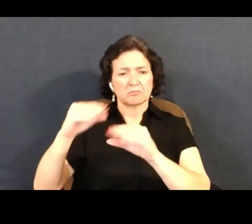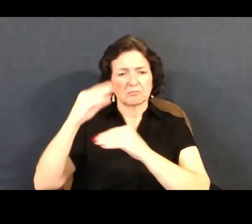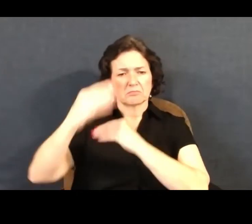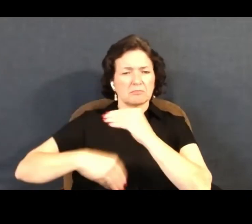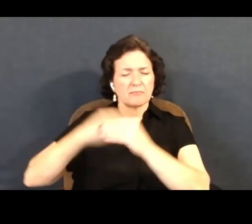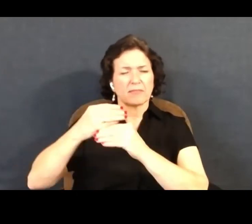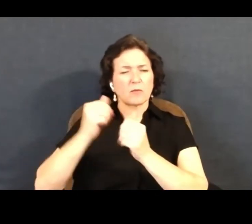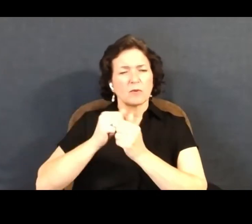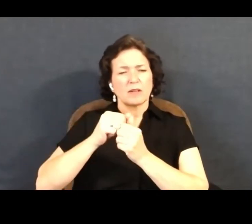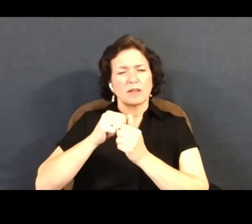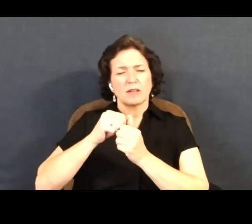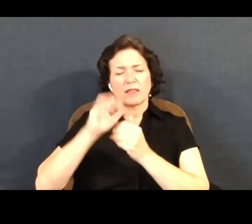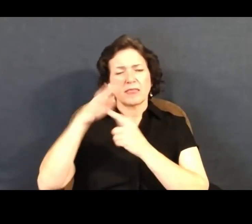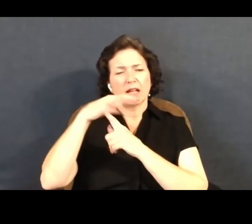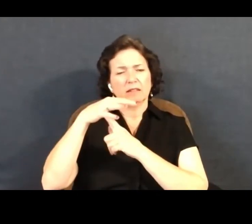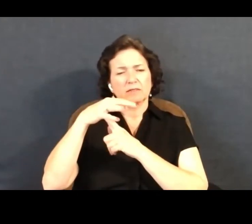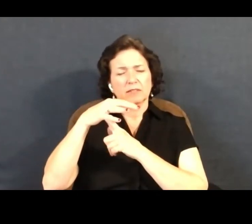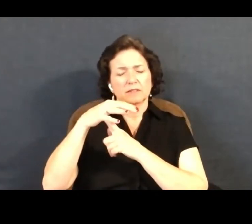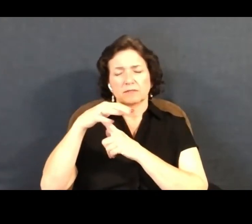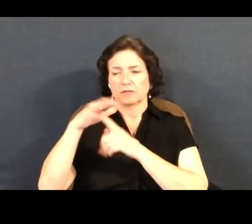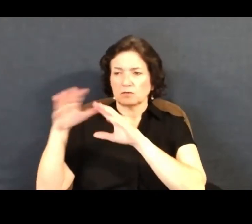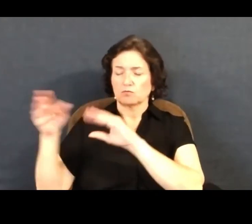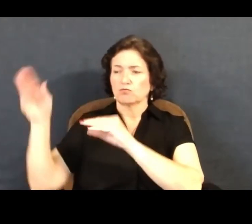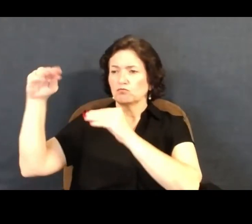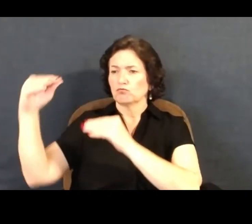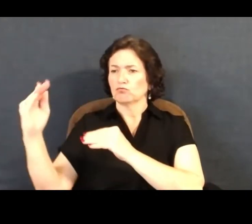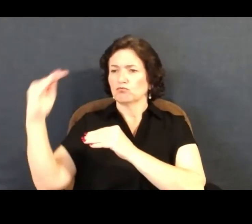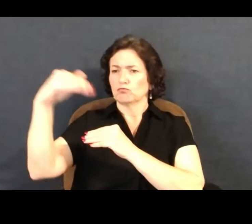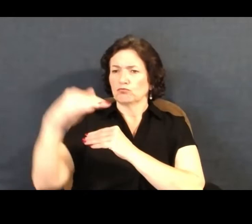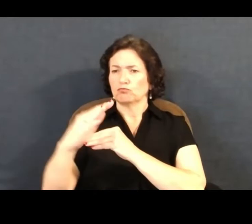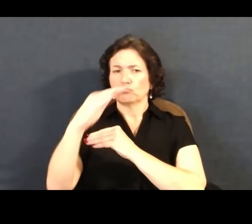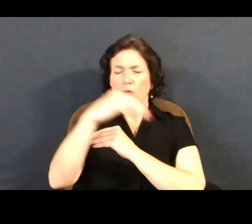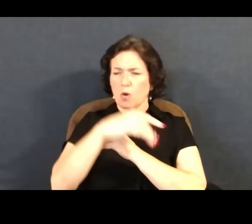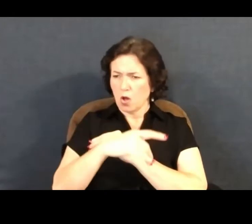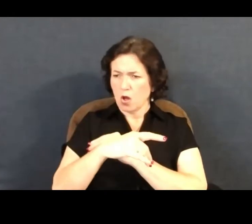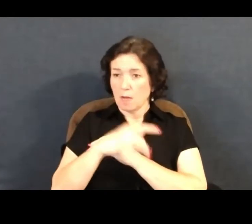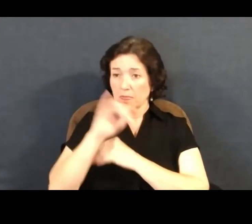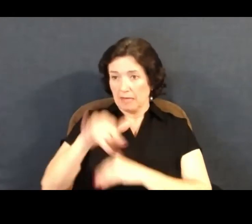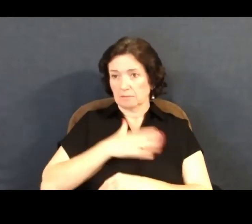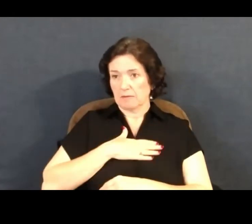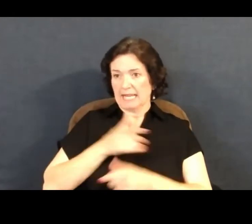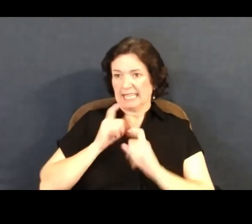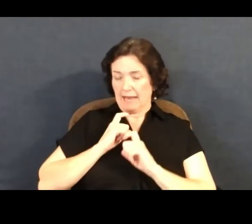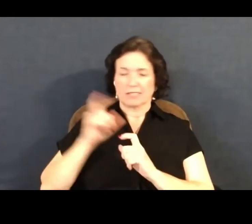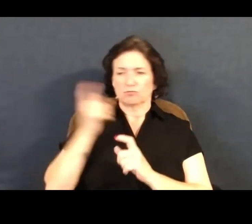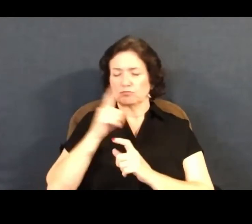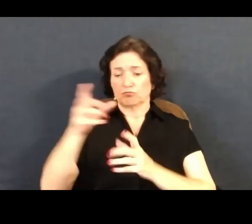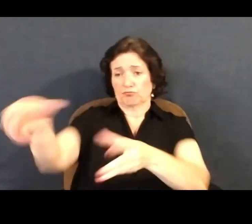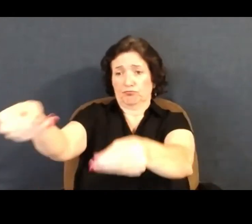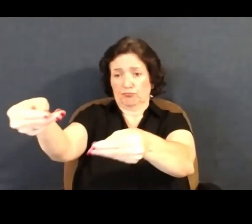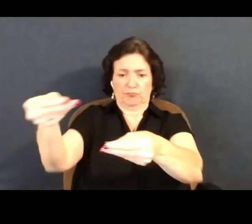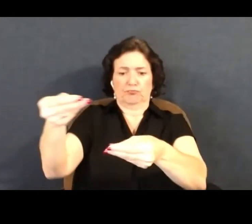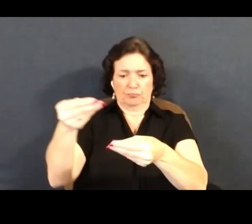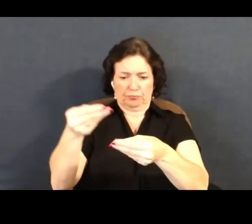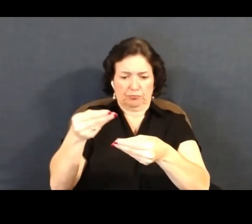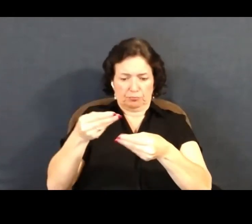leaves. "This must be my gift," he thought. He waded into the river, picked up the packet, went